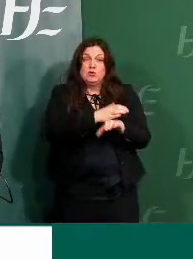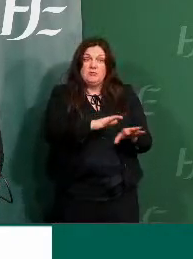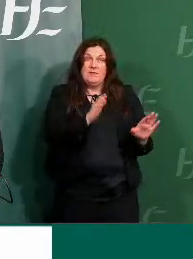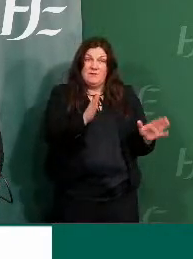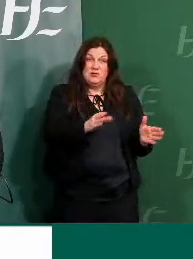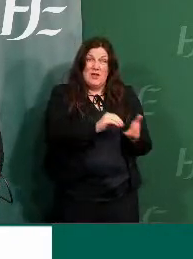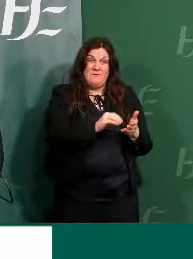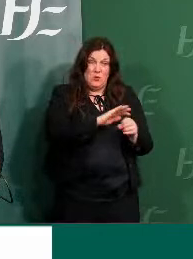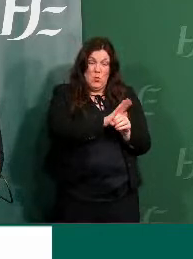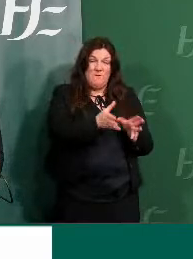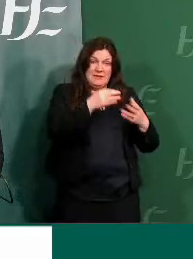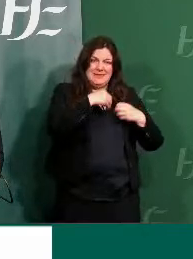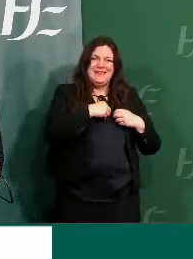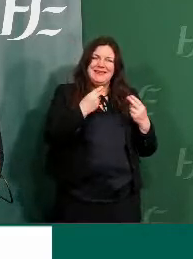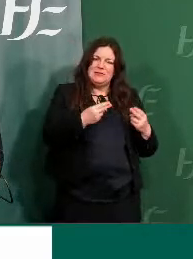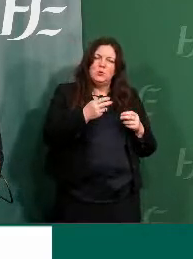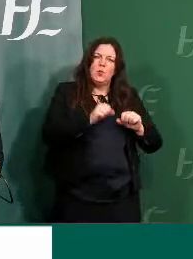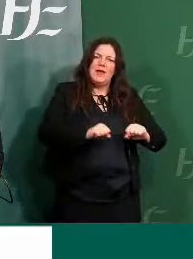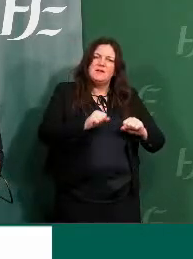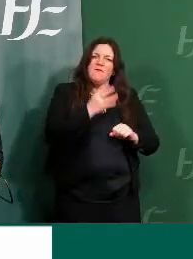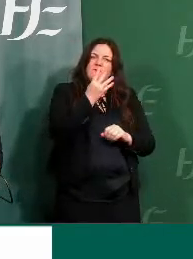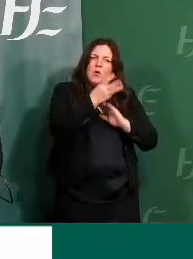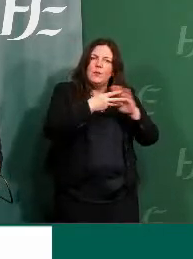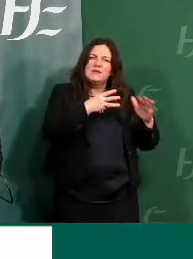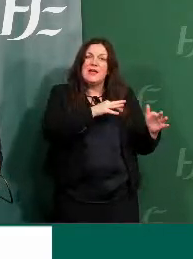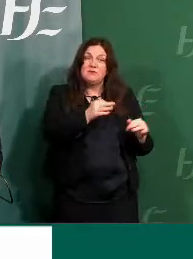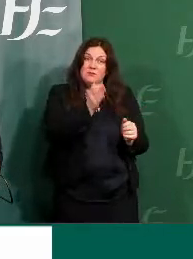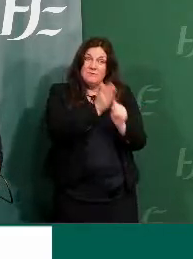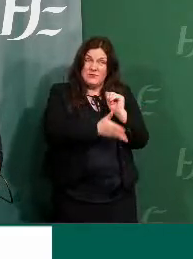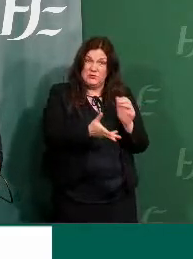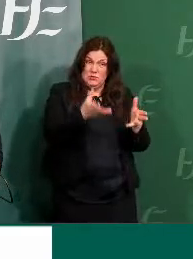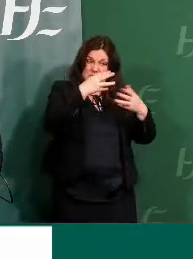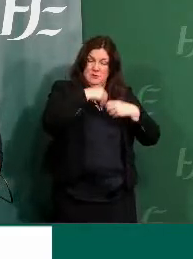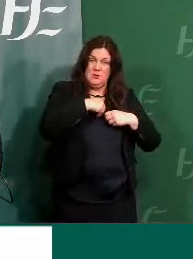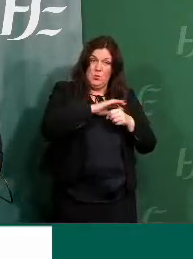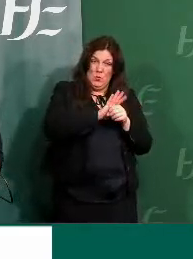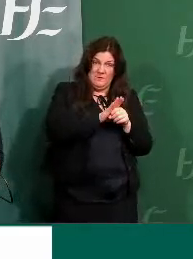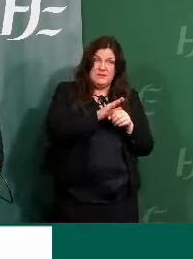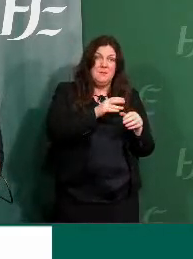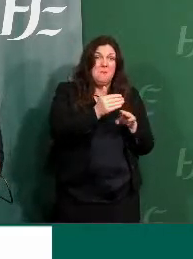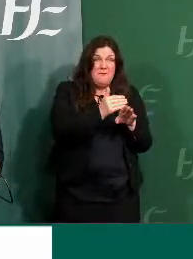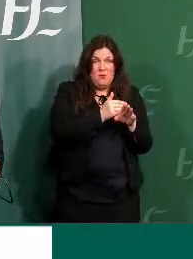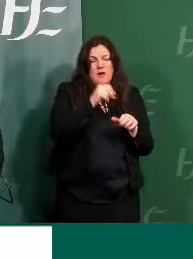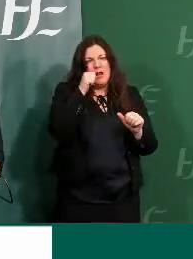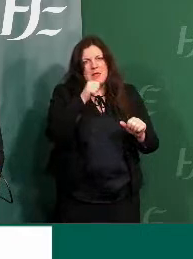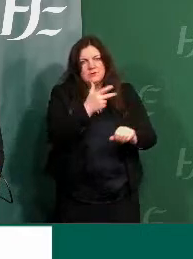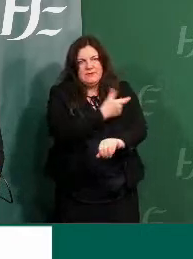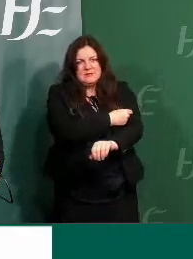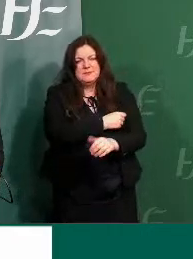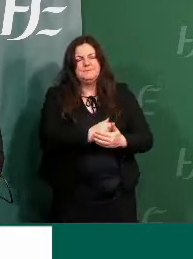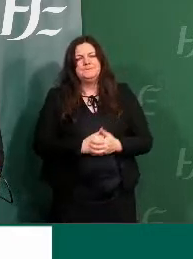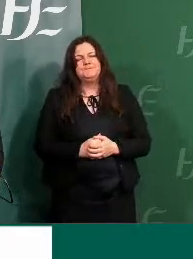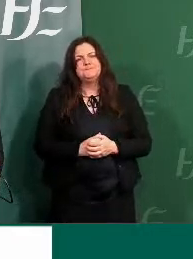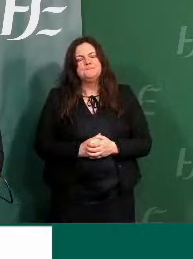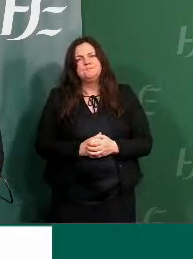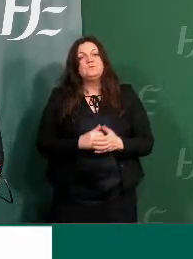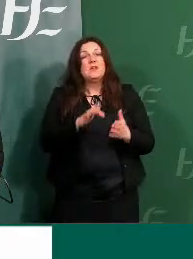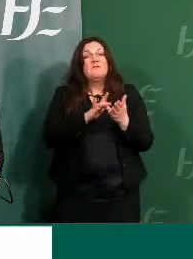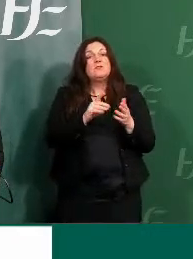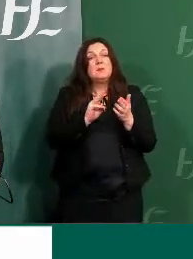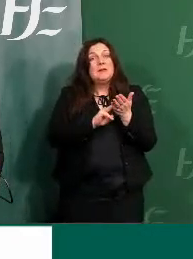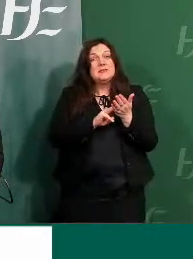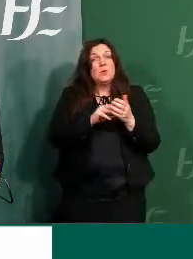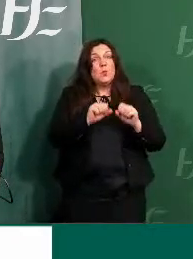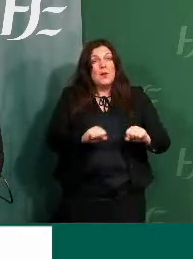had COVID, they do need to wait for 4 weeks after they've had COVID before they can have the vaccine. The period of the 15-minute wait